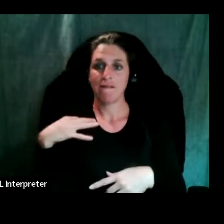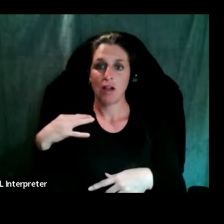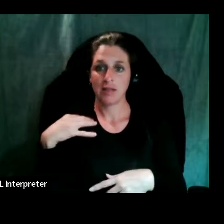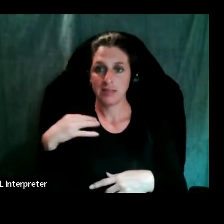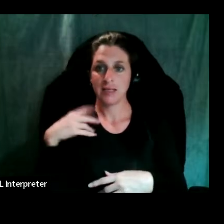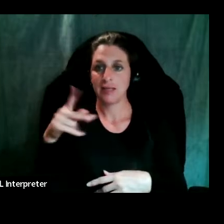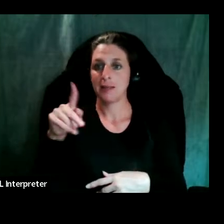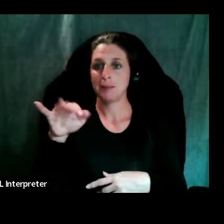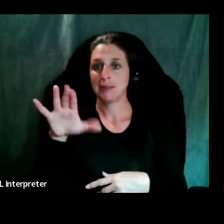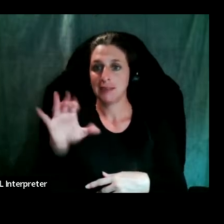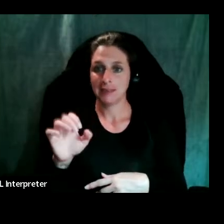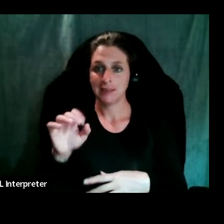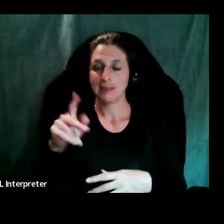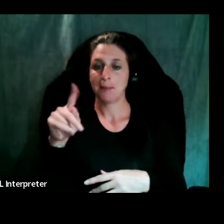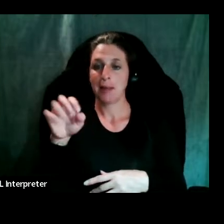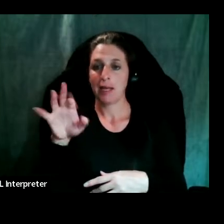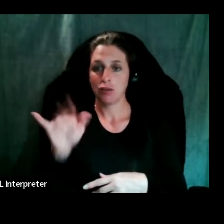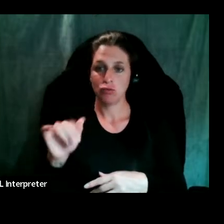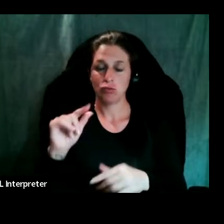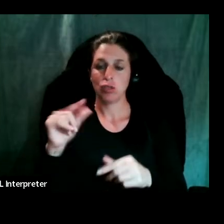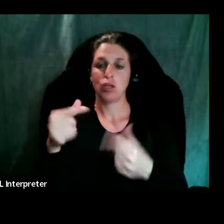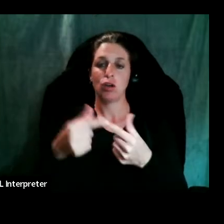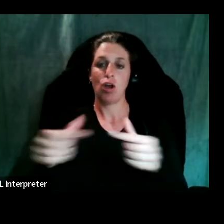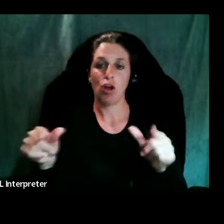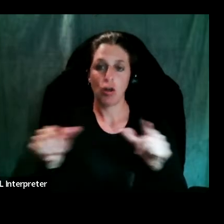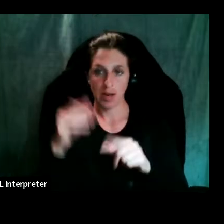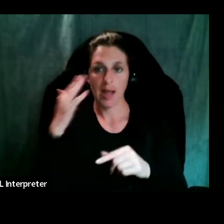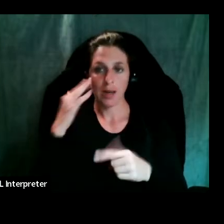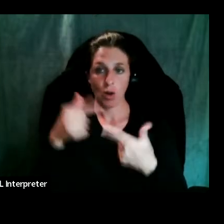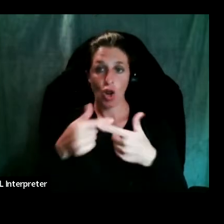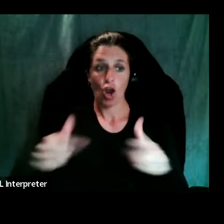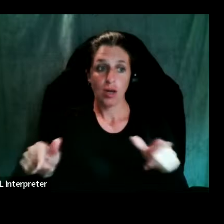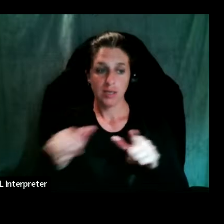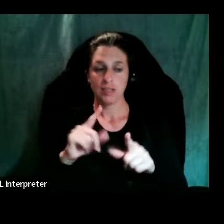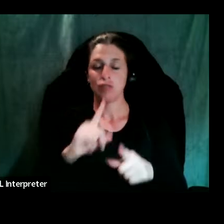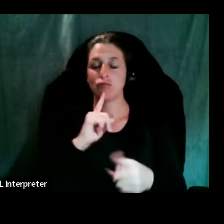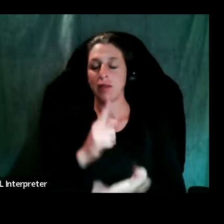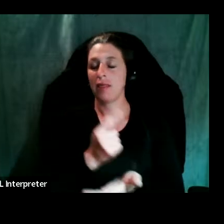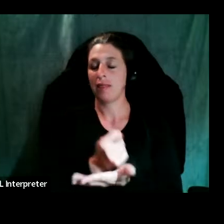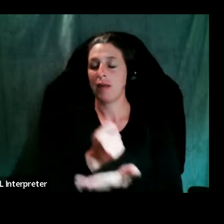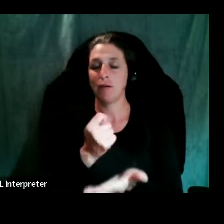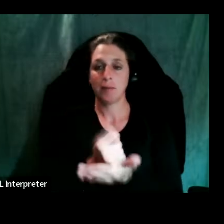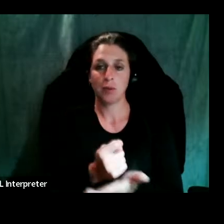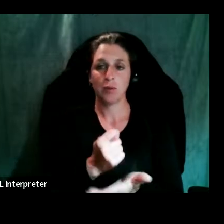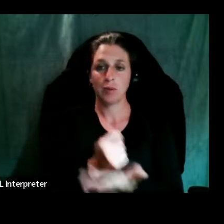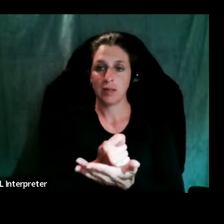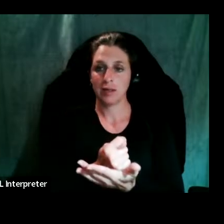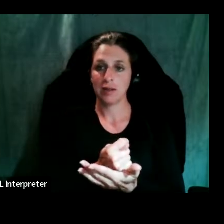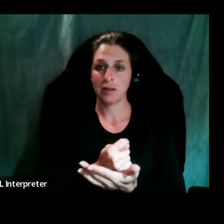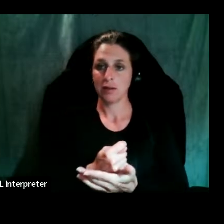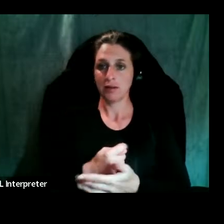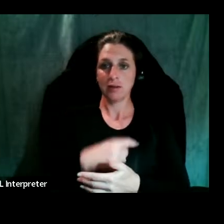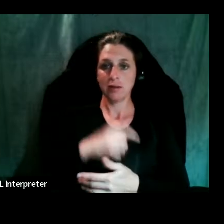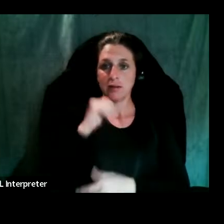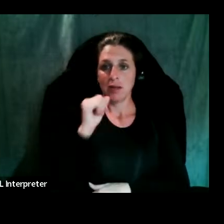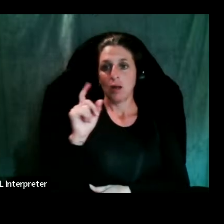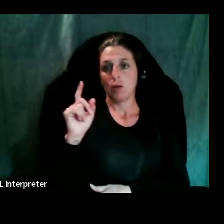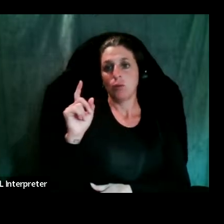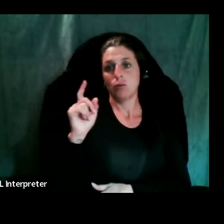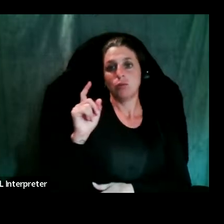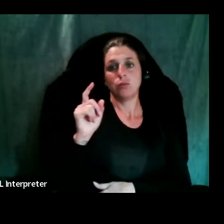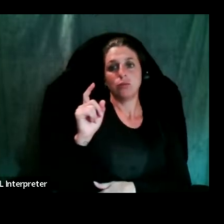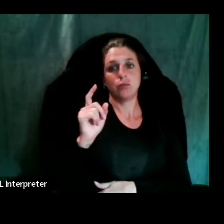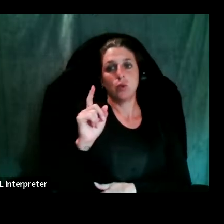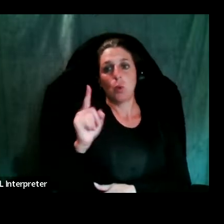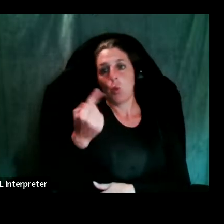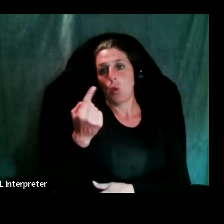Pantry Garden. I know that gardening is so therapeutic, and not only would they be